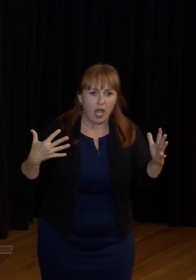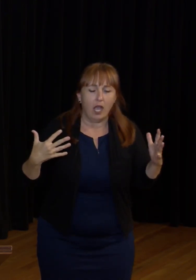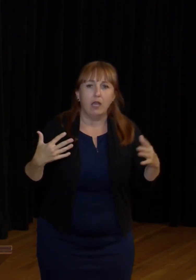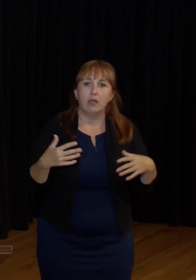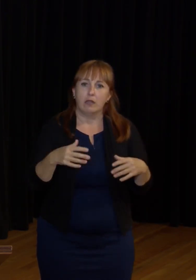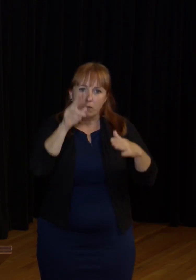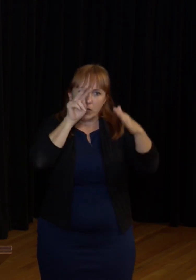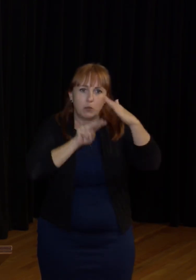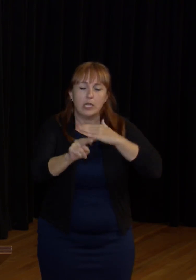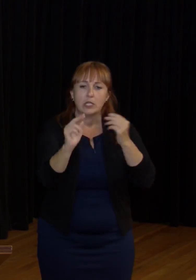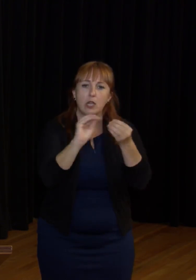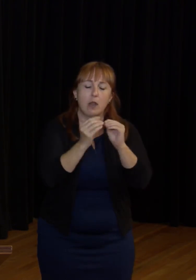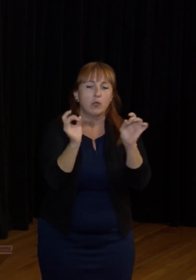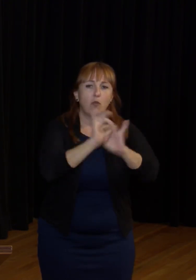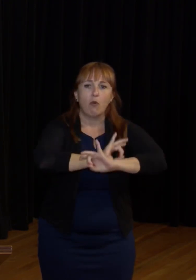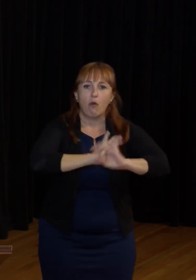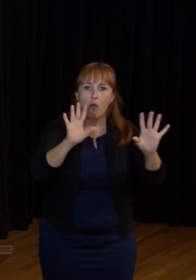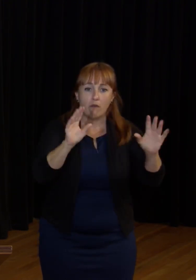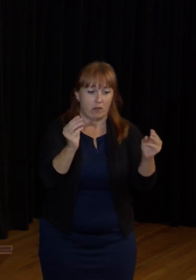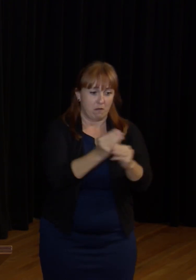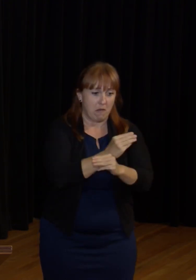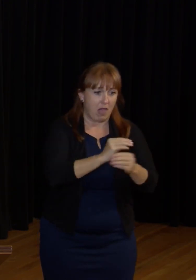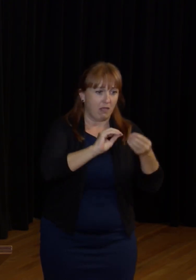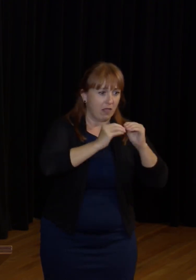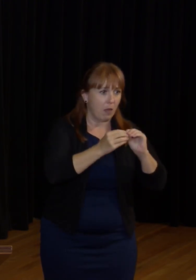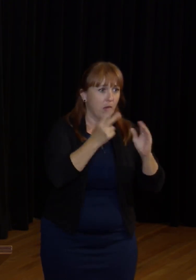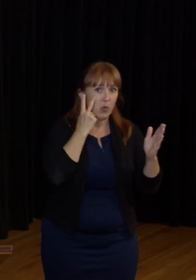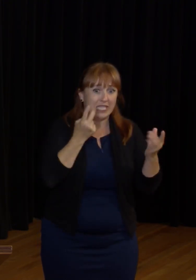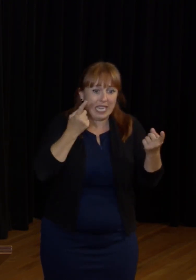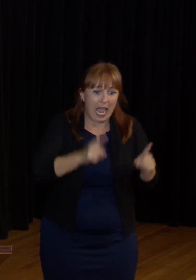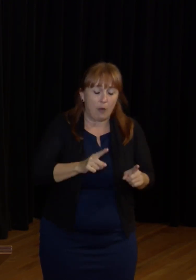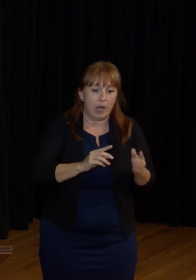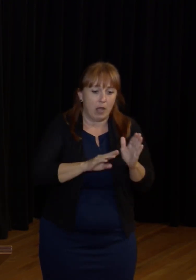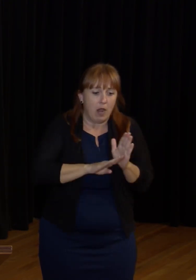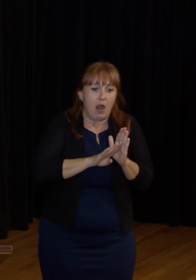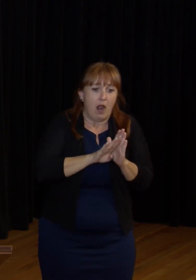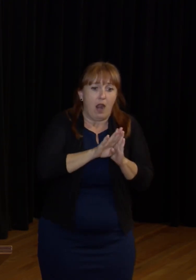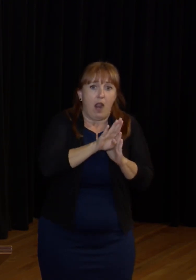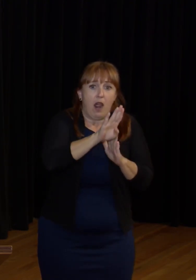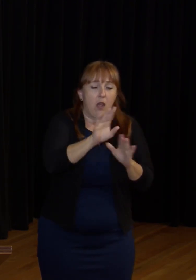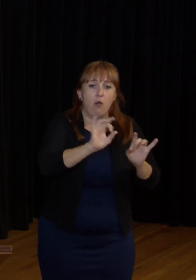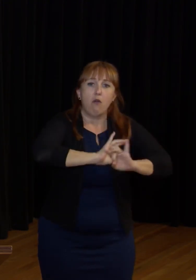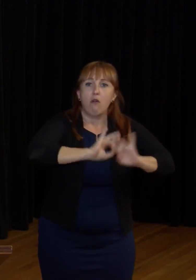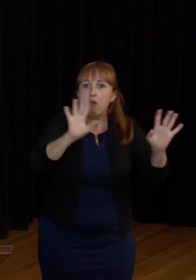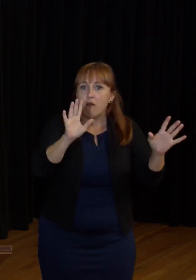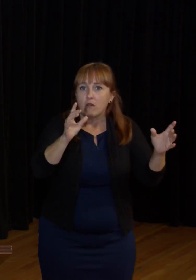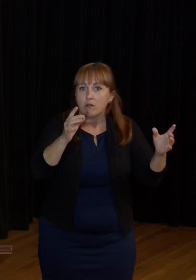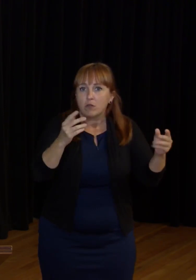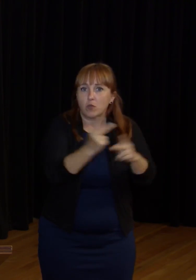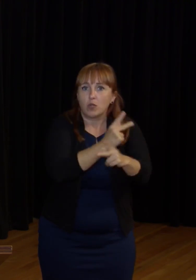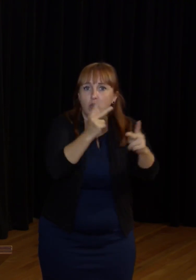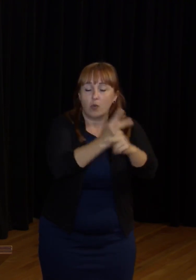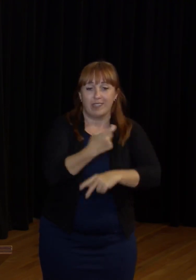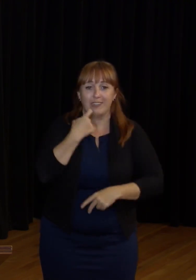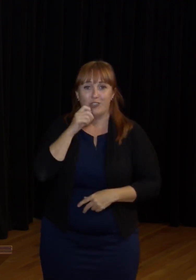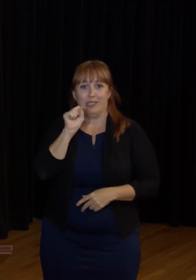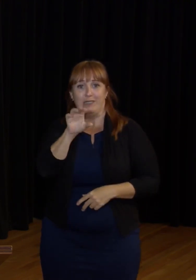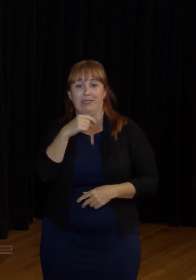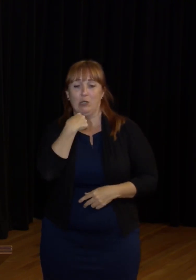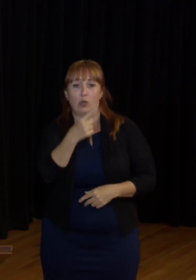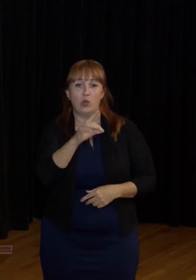said for those math models because we were seeing it manifest itself in the actual case counts rising. As I just got done citing, we